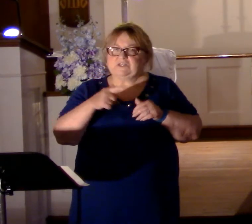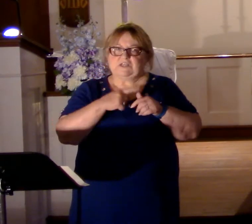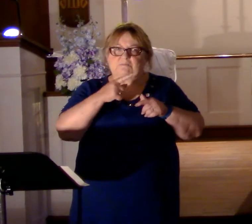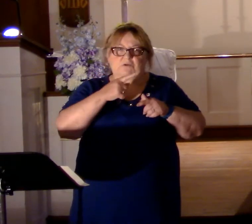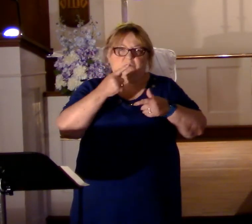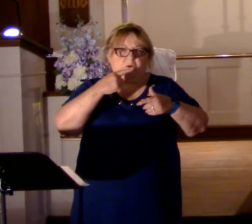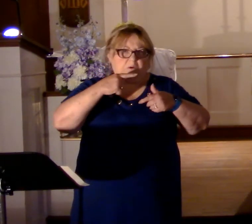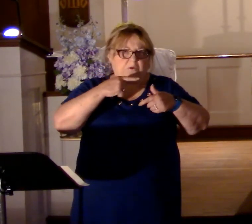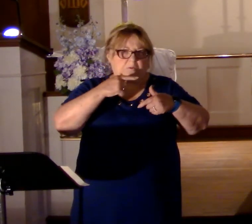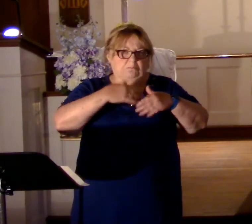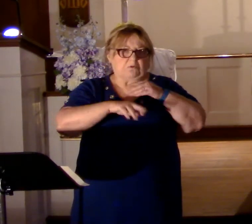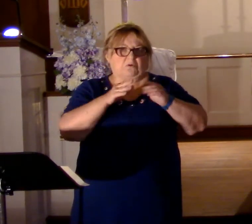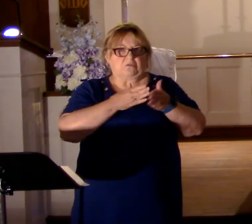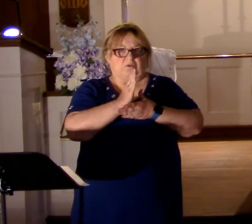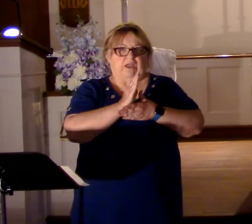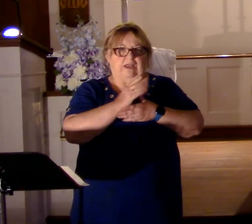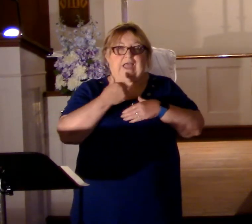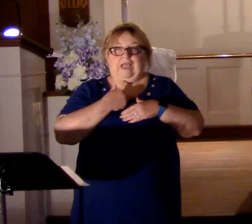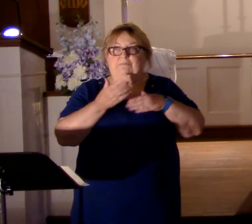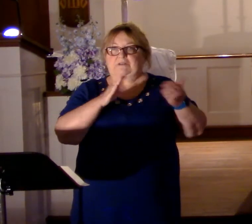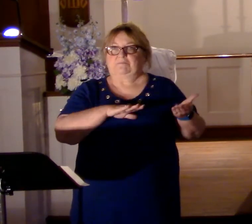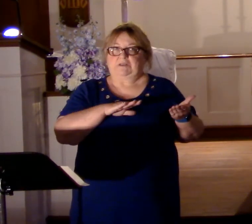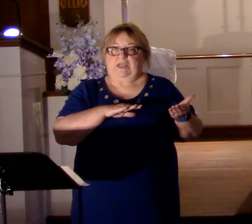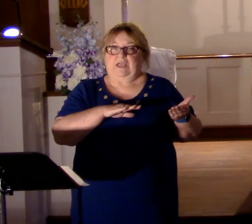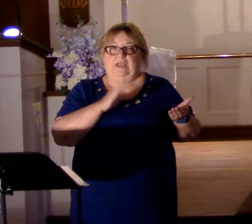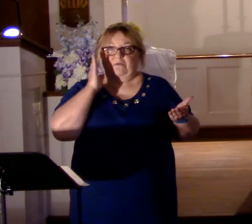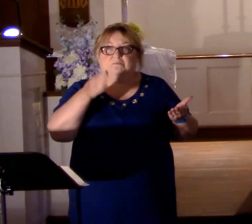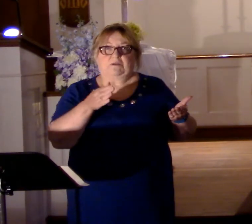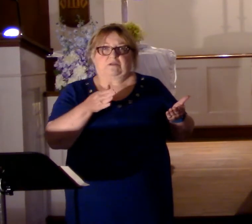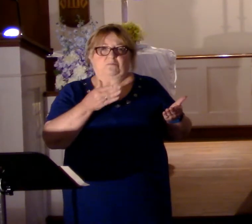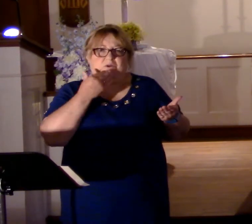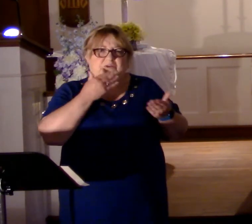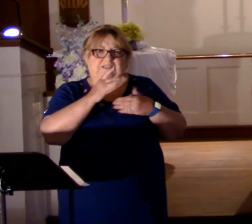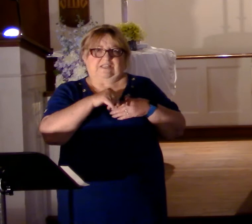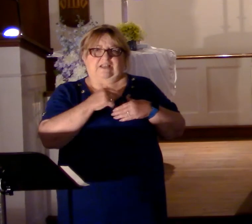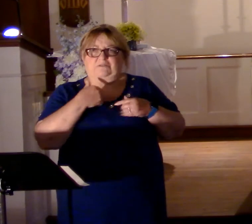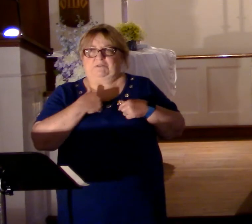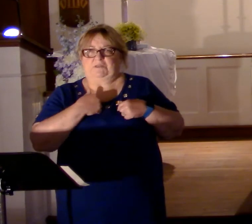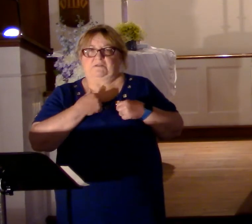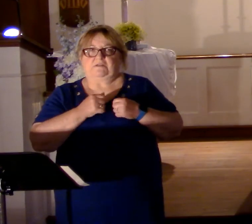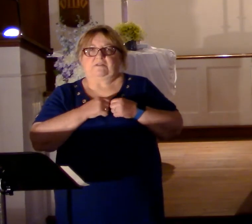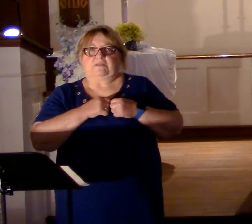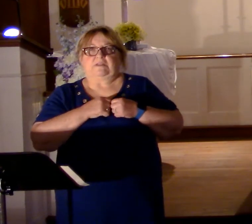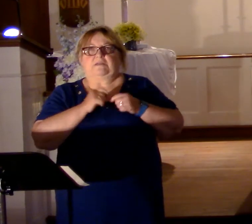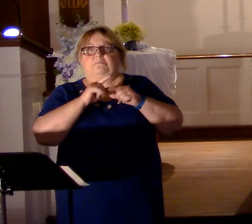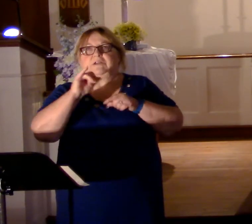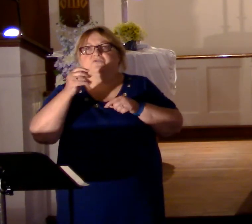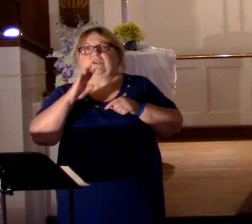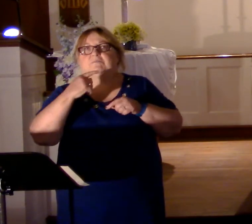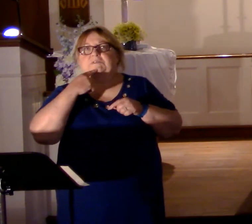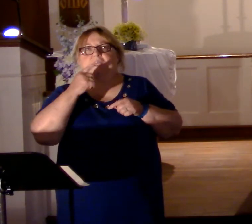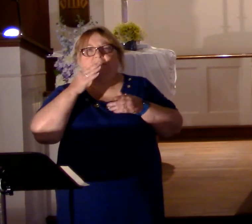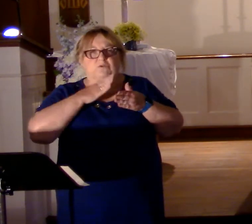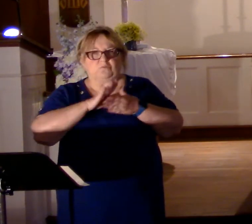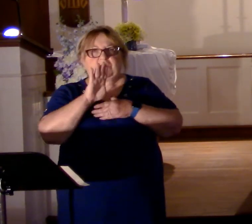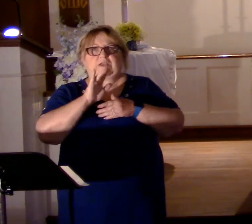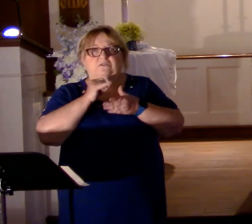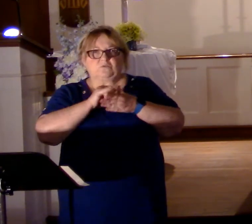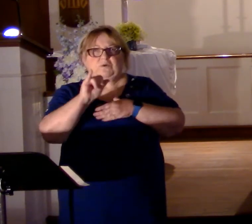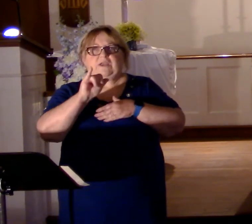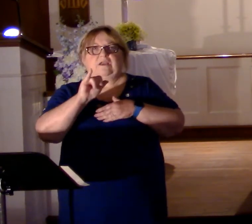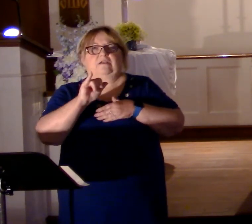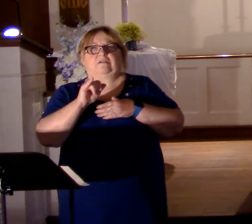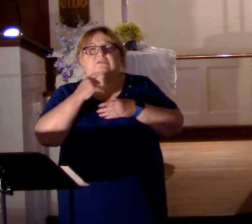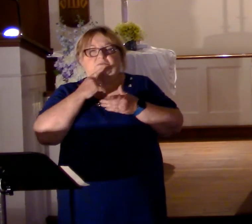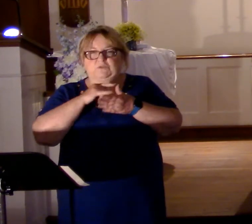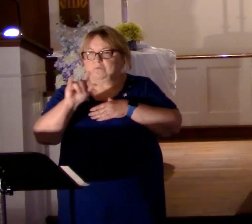birthright." "Look, I am about to die," Esau said. "What good is a birthright to me?" But Jacob said, "Swear to me first." So